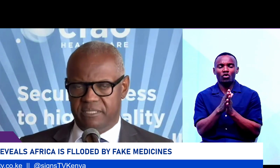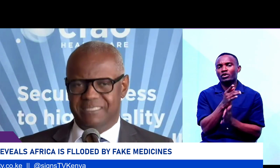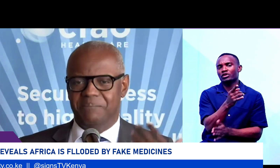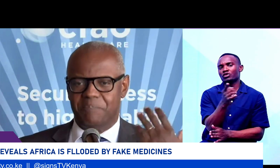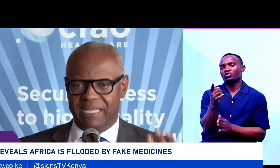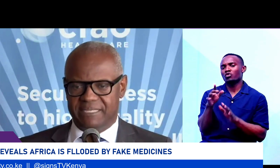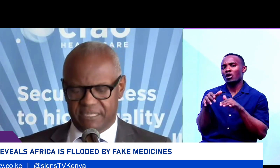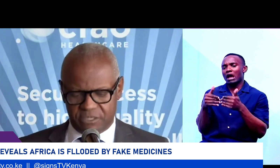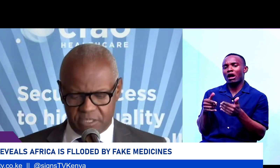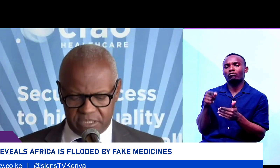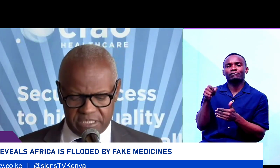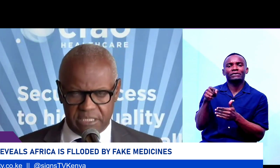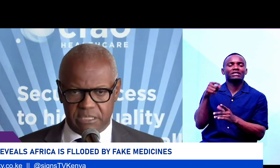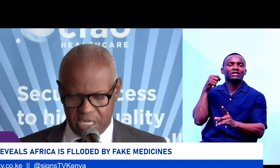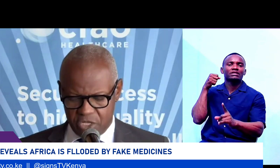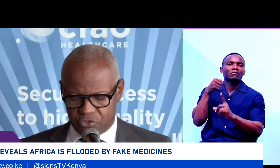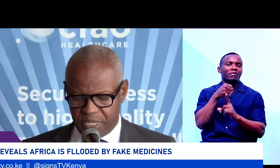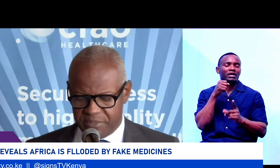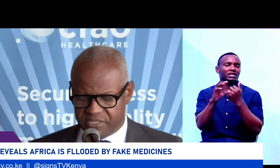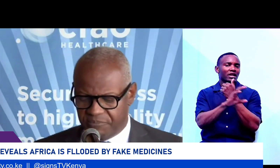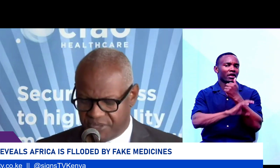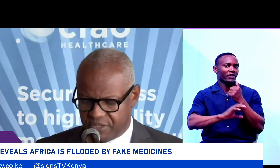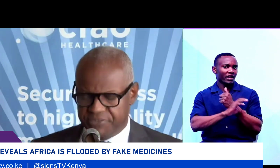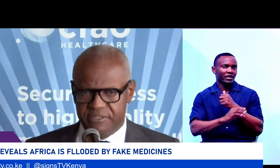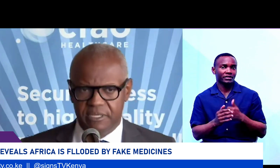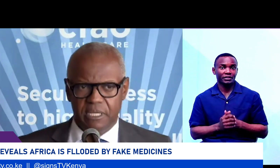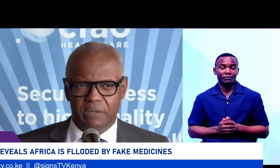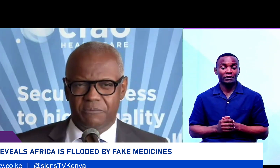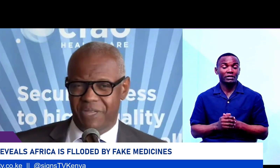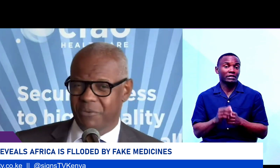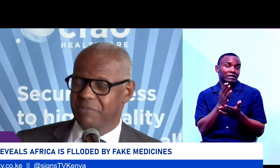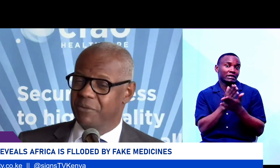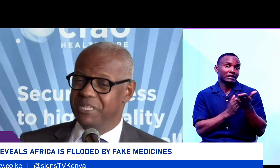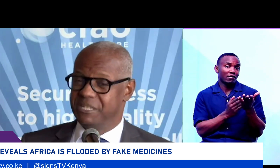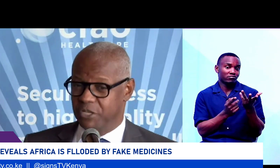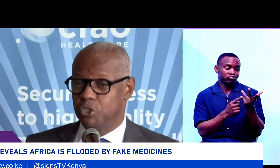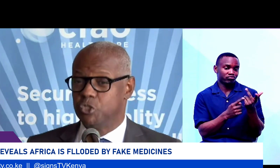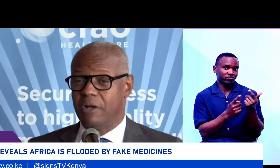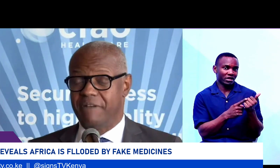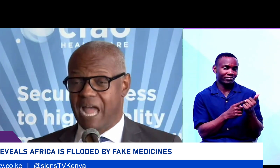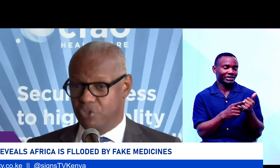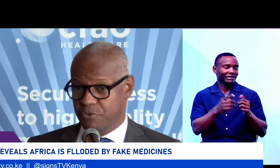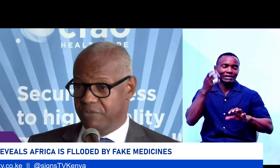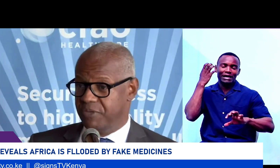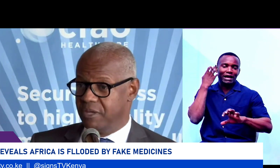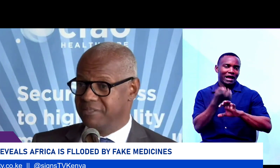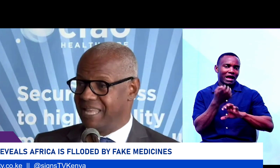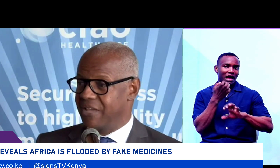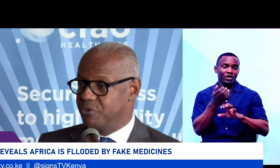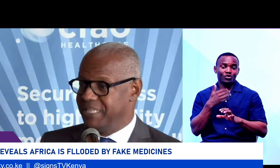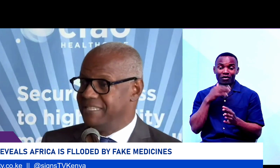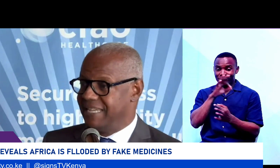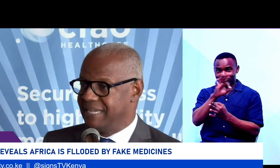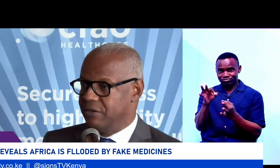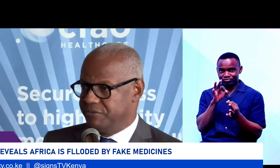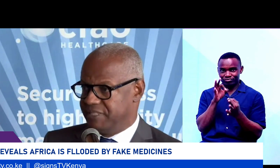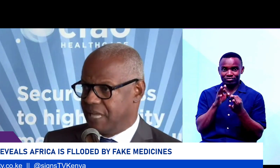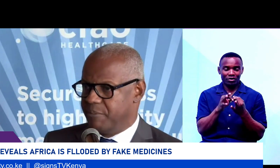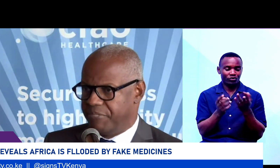is impacting the continent. So maybe some figures, very, very difficult to have accurate figures and accurate data on this type of things